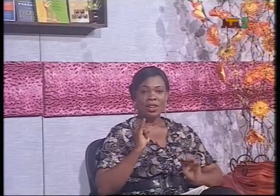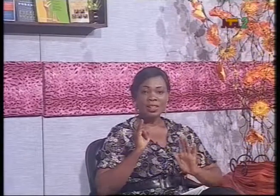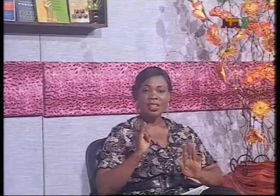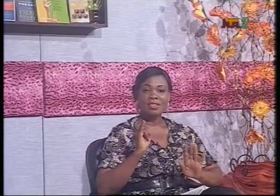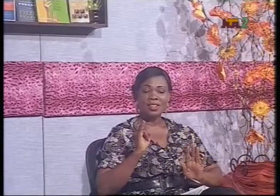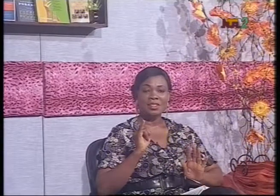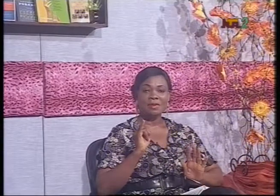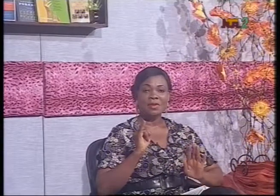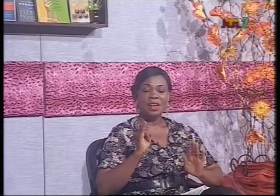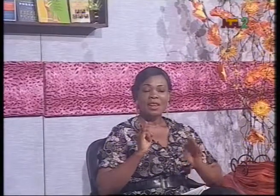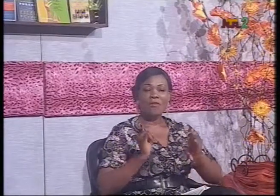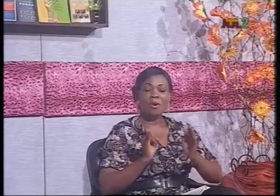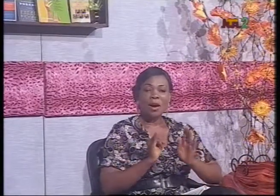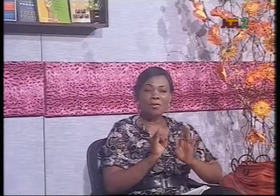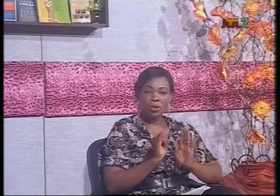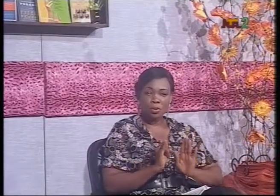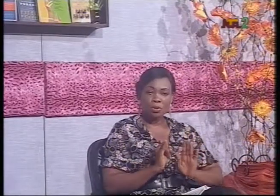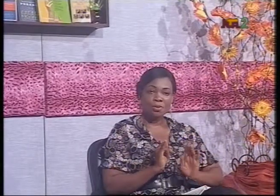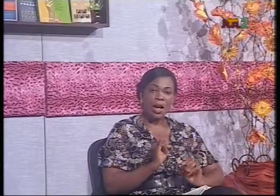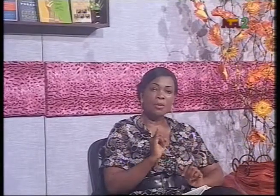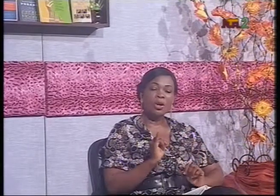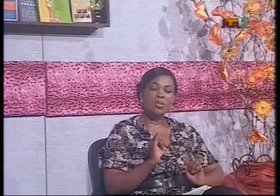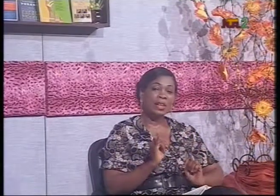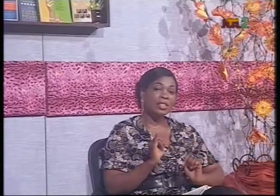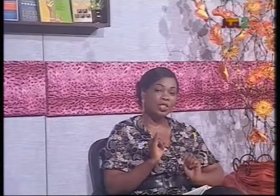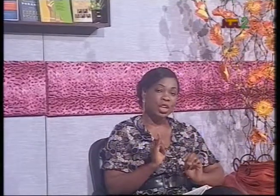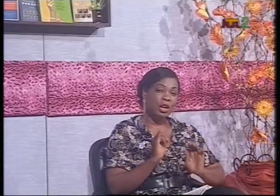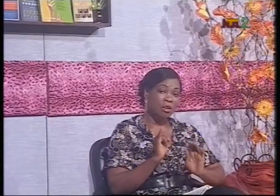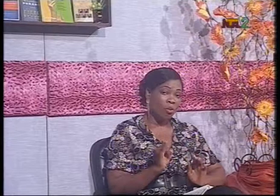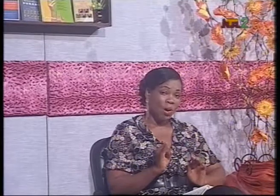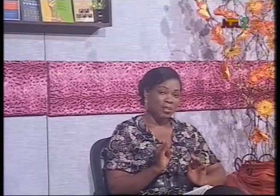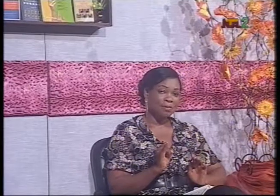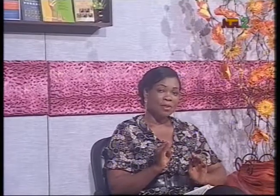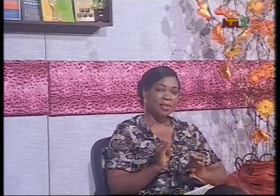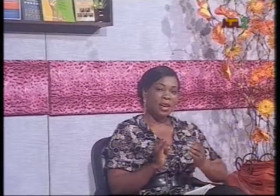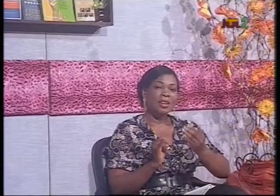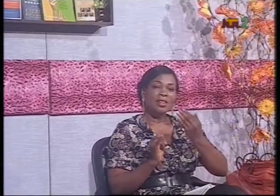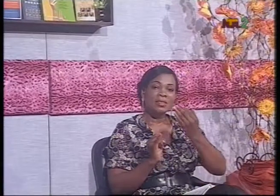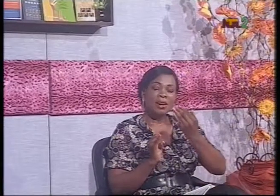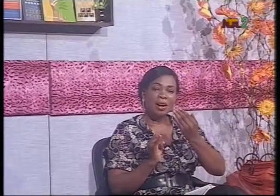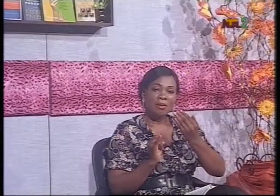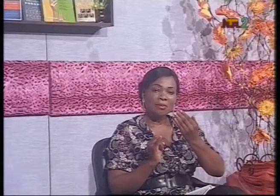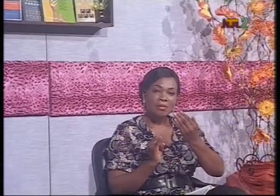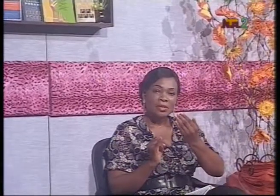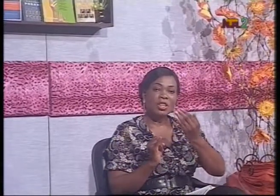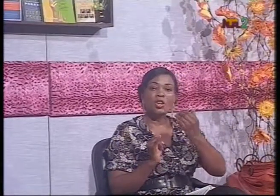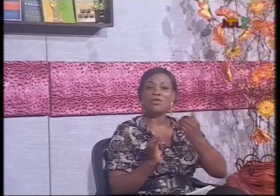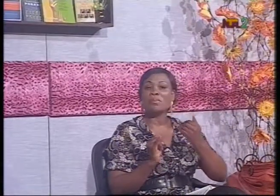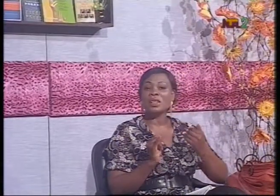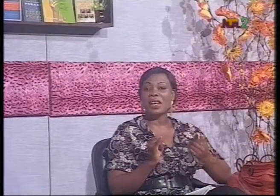take a test. Now from my view, I'm going to sign J clockwise. Then see if it makes any